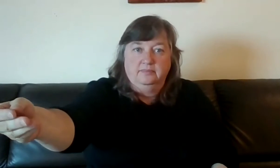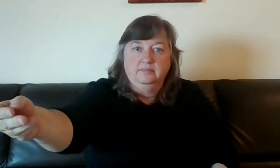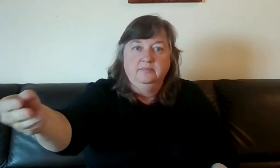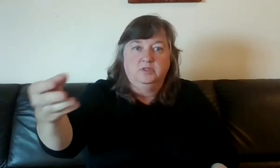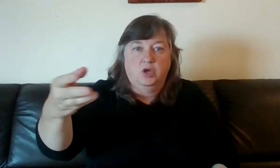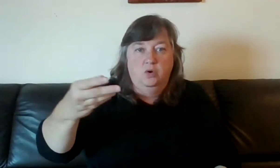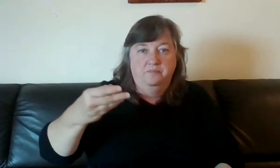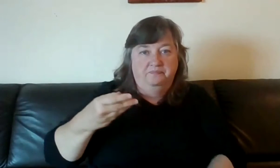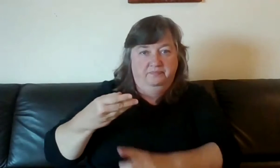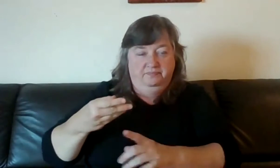So